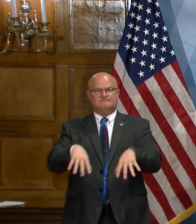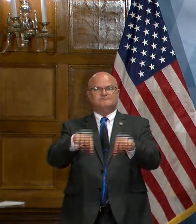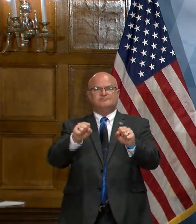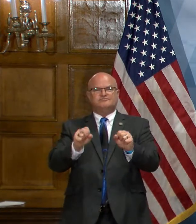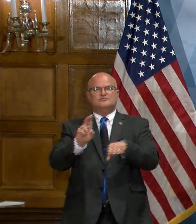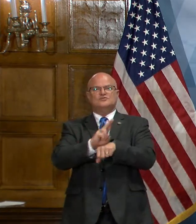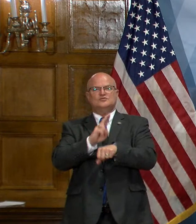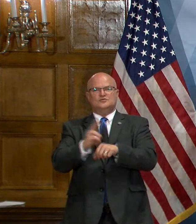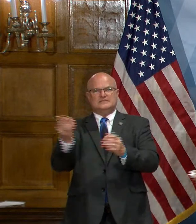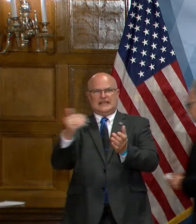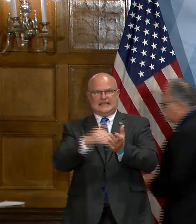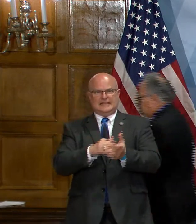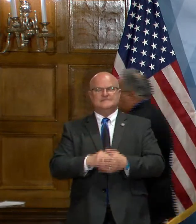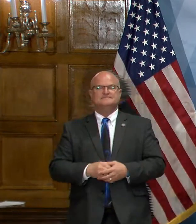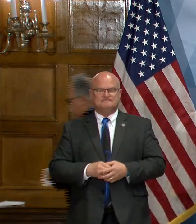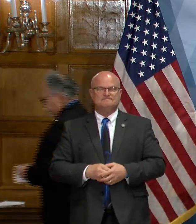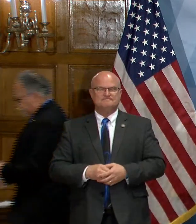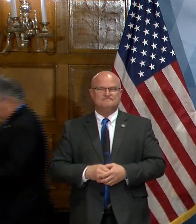use.